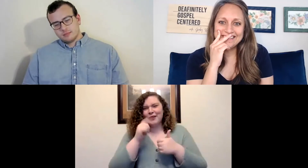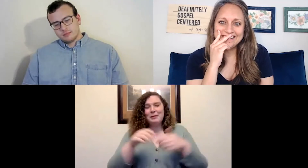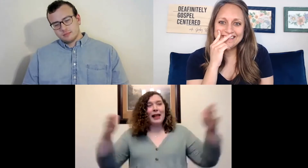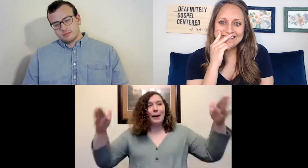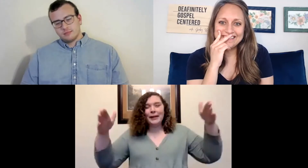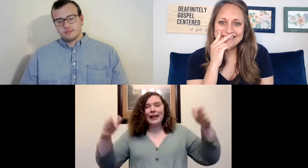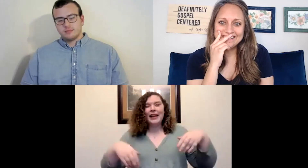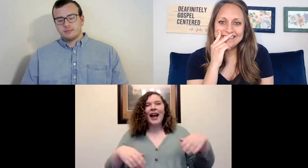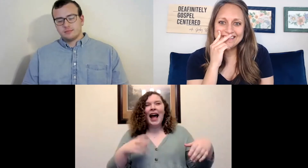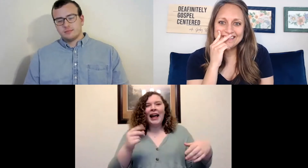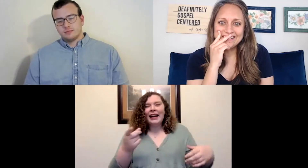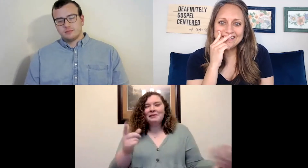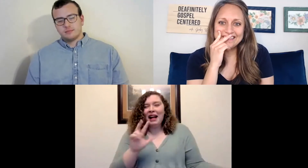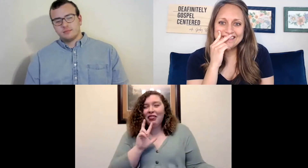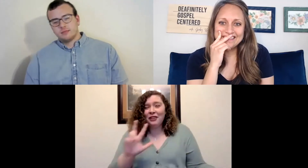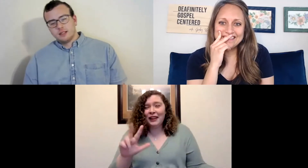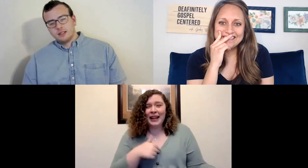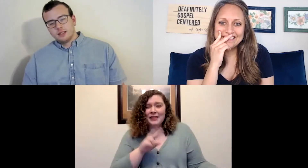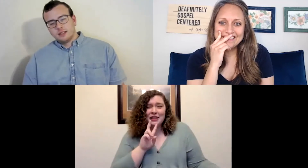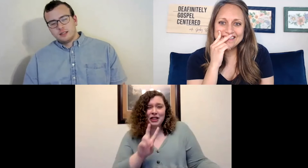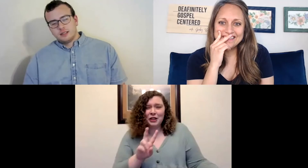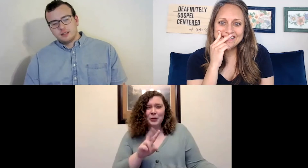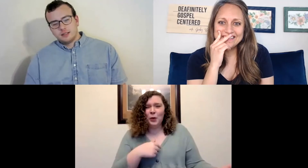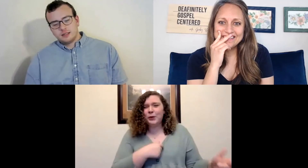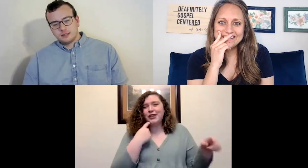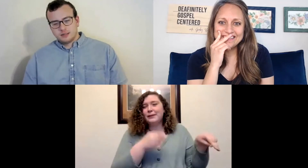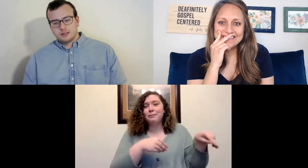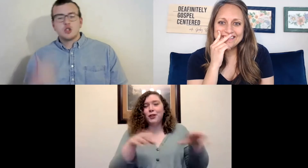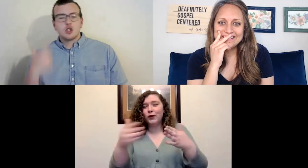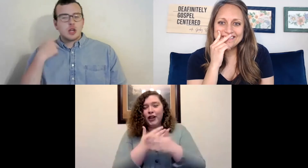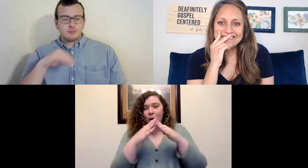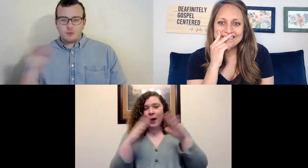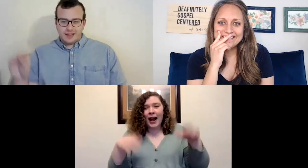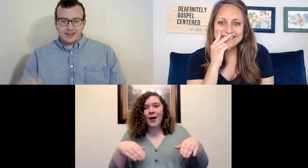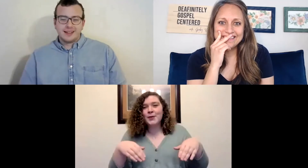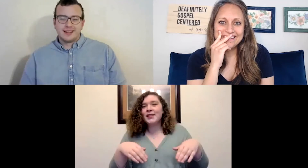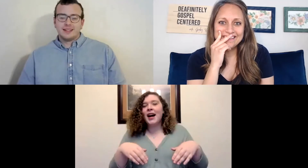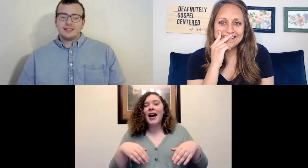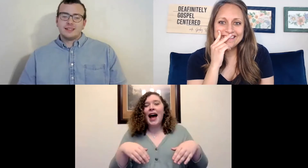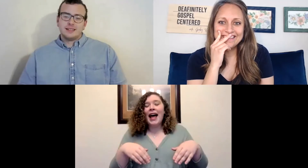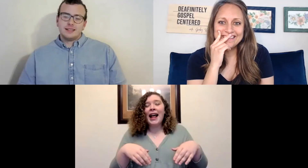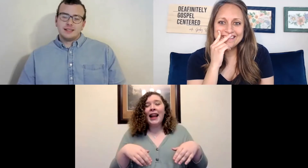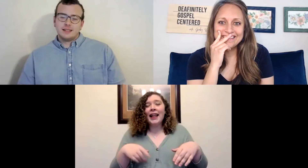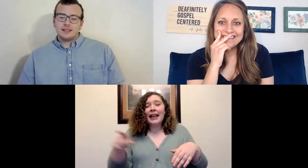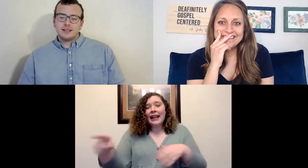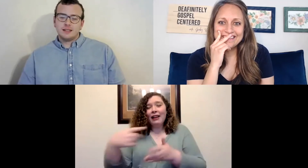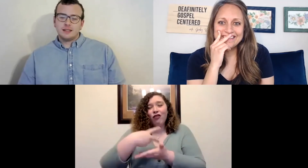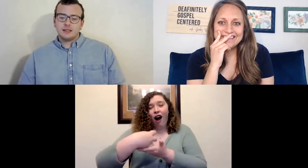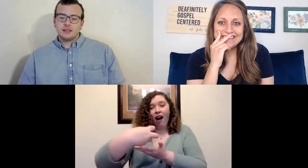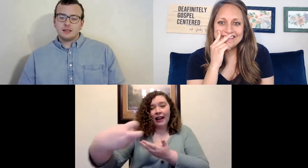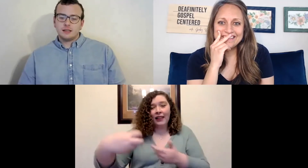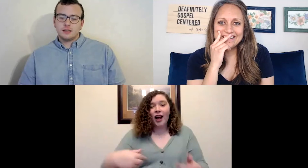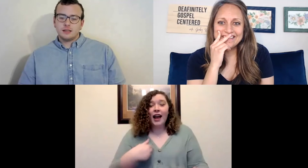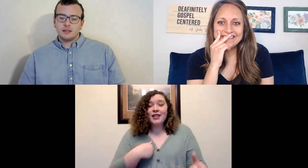DVDs, VHSs, the VCR, all of that in there. And, I was 2 and he was 3. We had just moved to a new